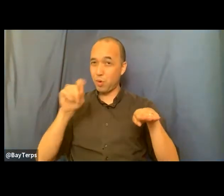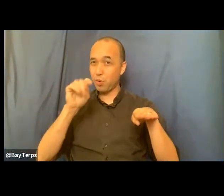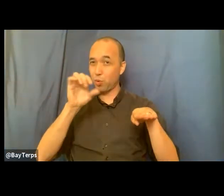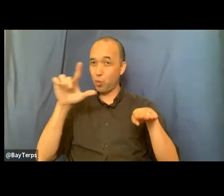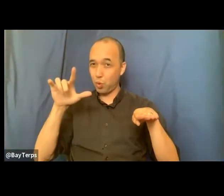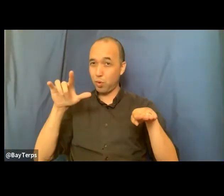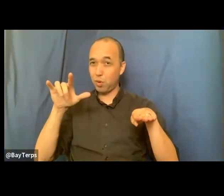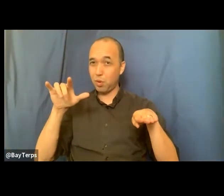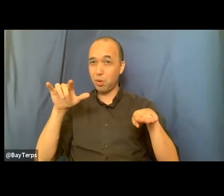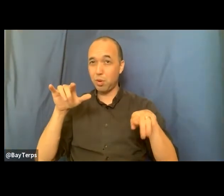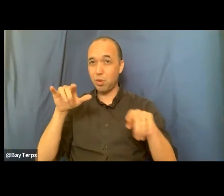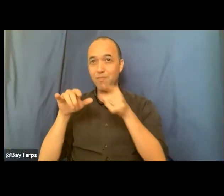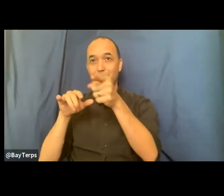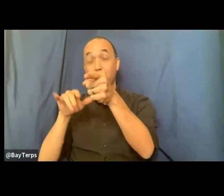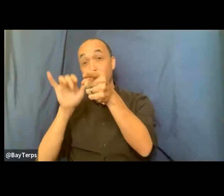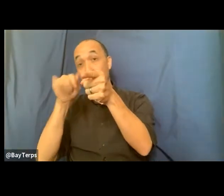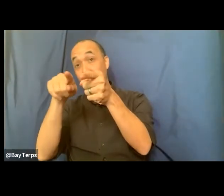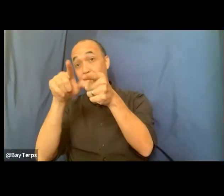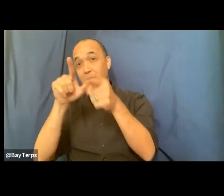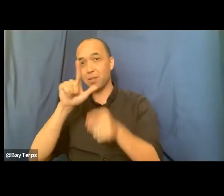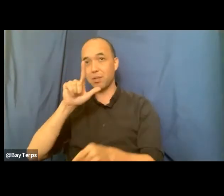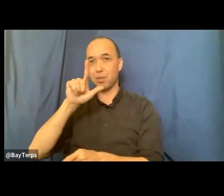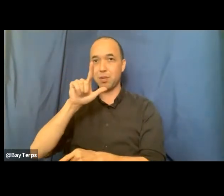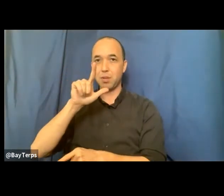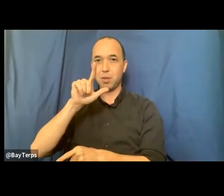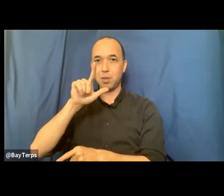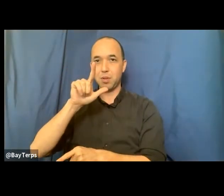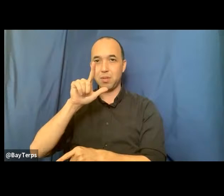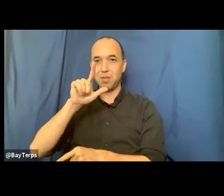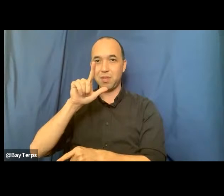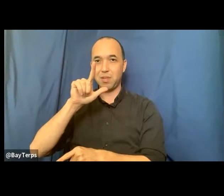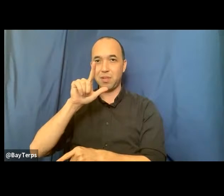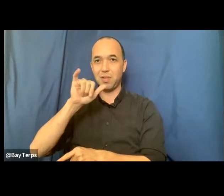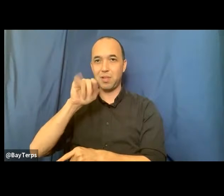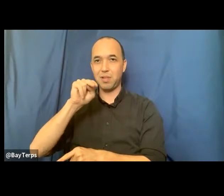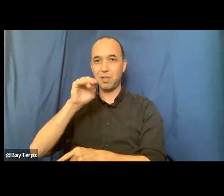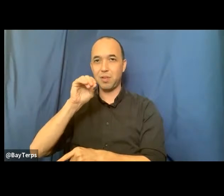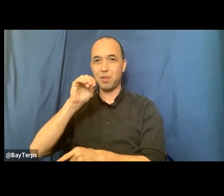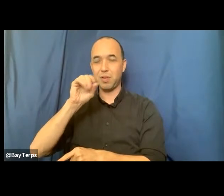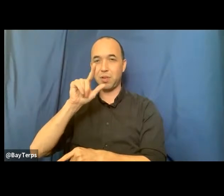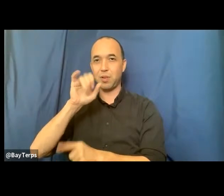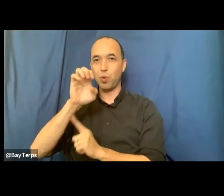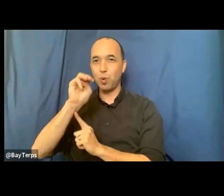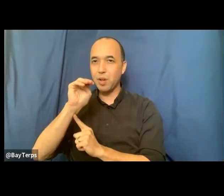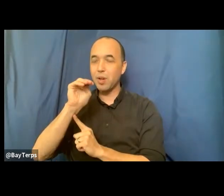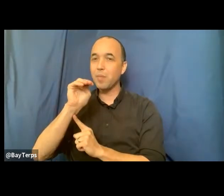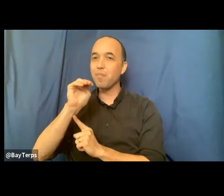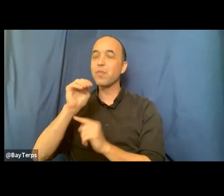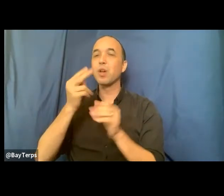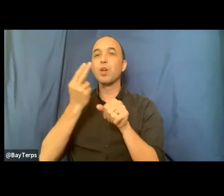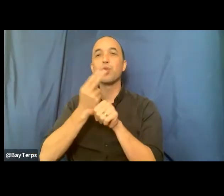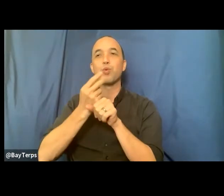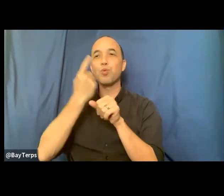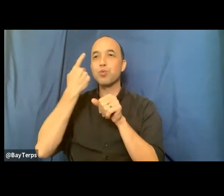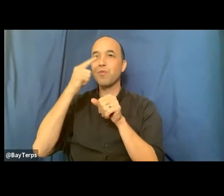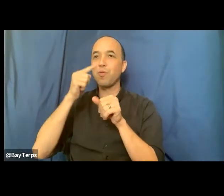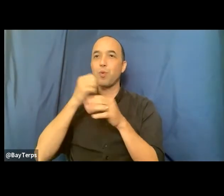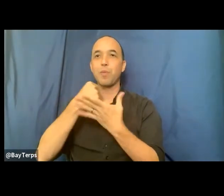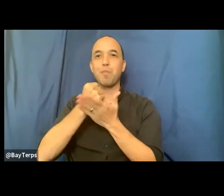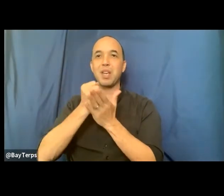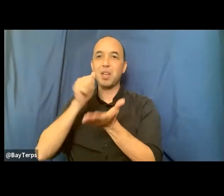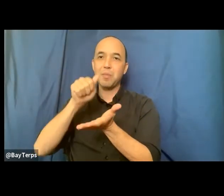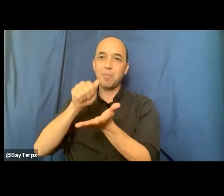You know, this is a classic linoleum cutting tool. These are used in printmaking, and you can get really detailed with